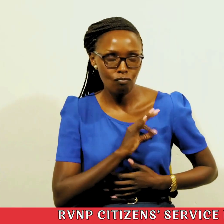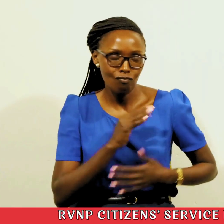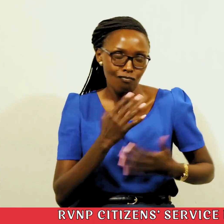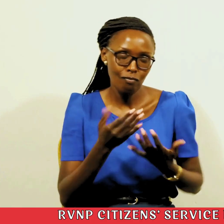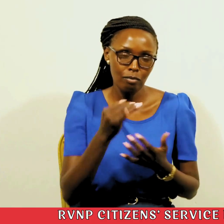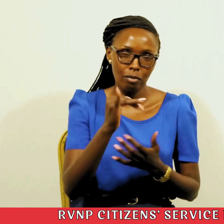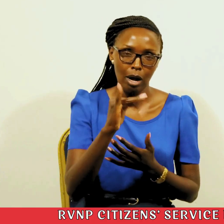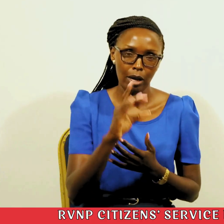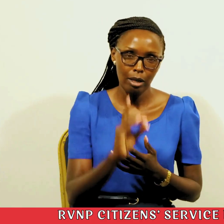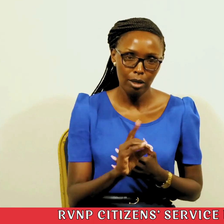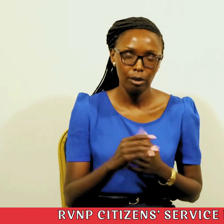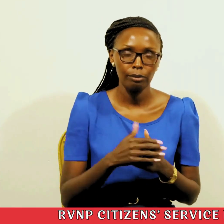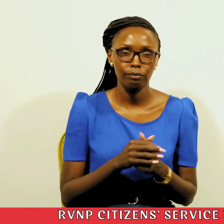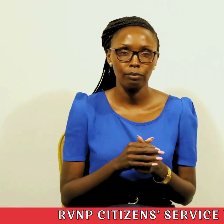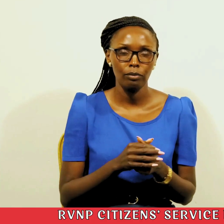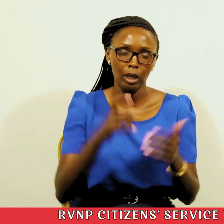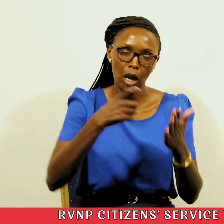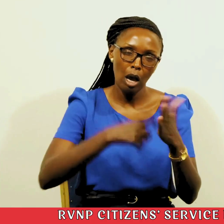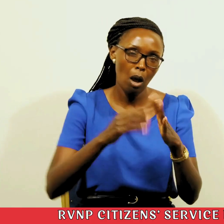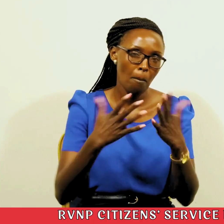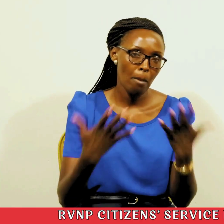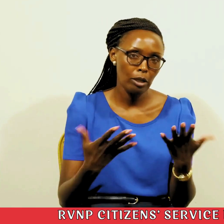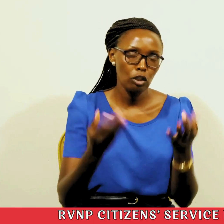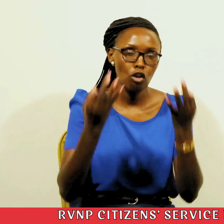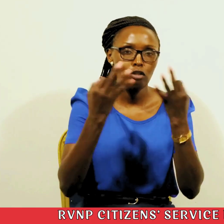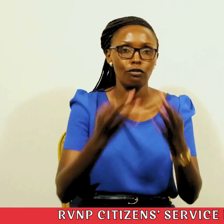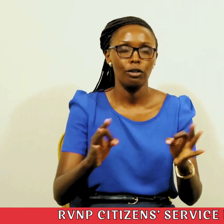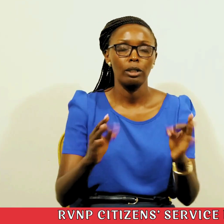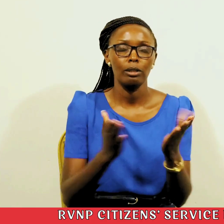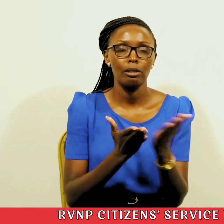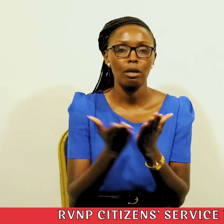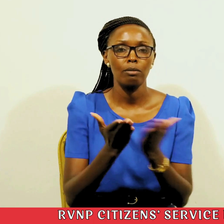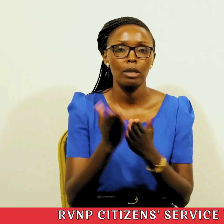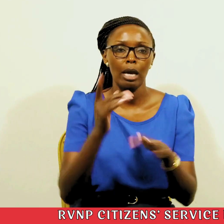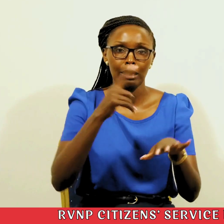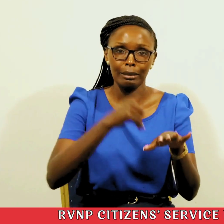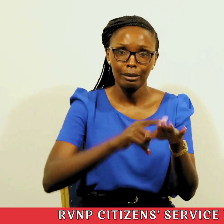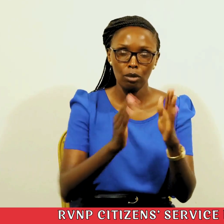This is a free service. The timeline is 1 day.